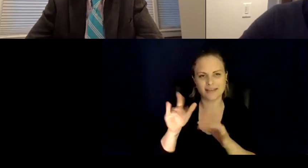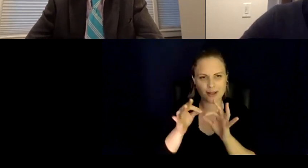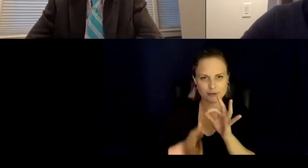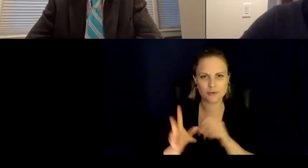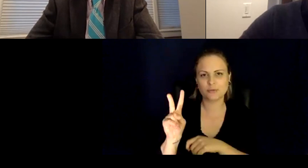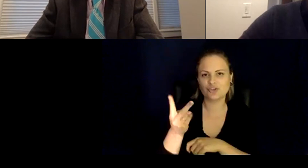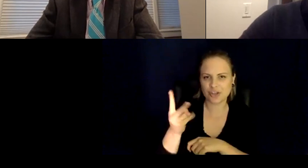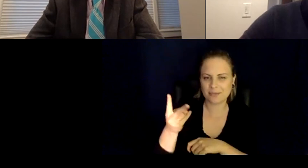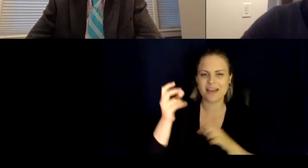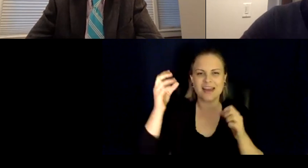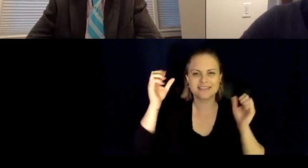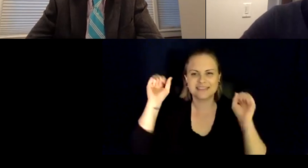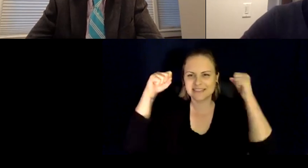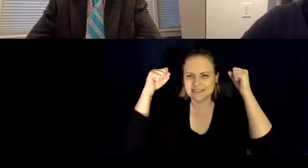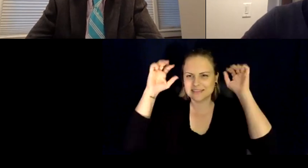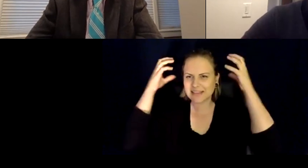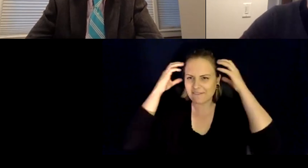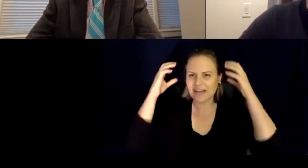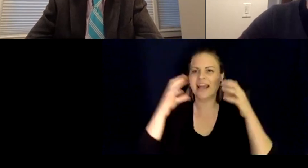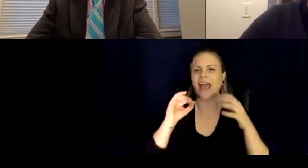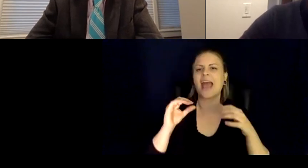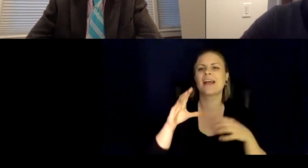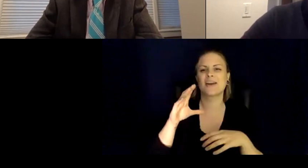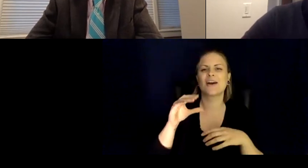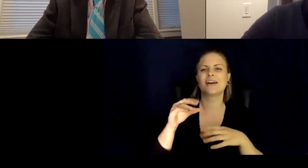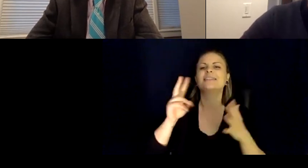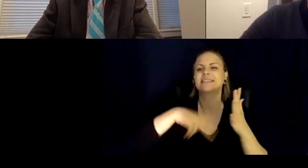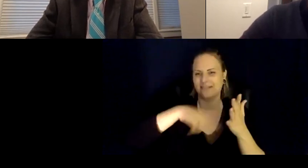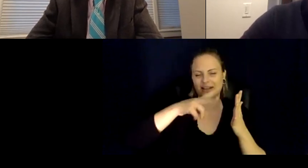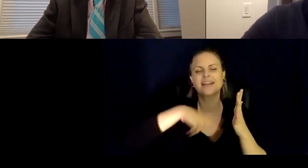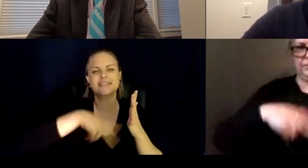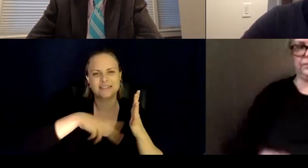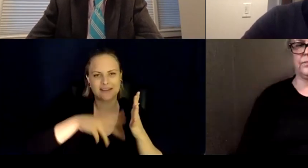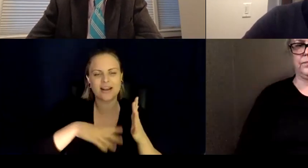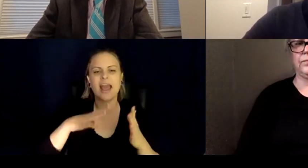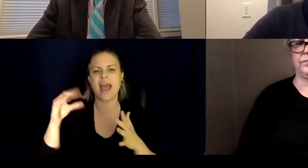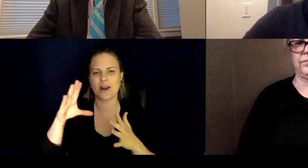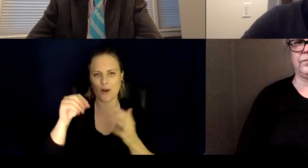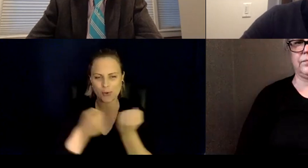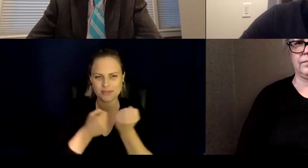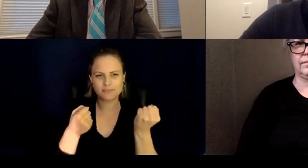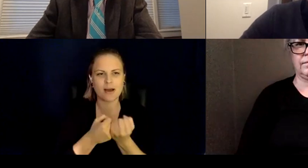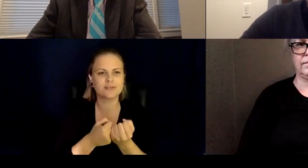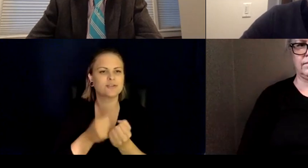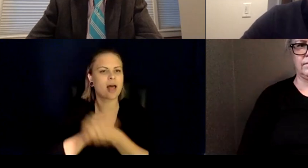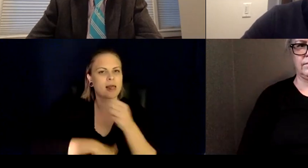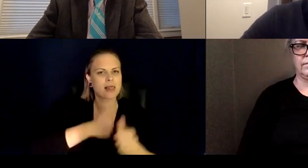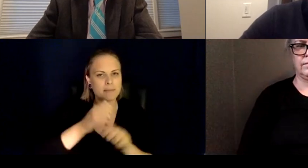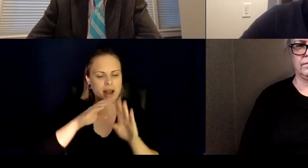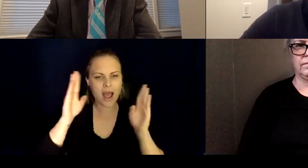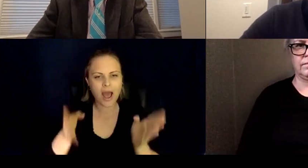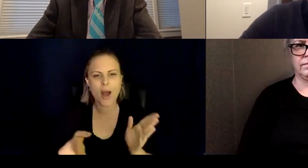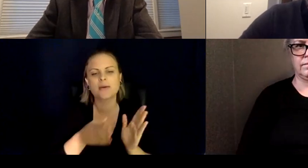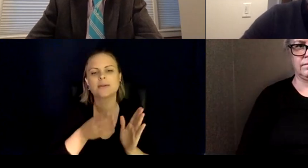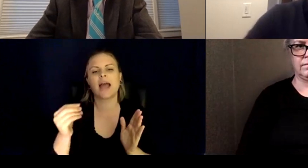Jamie and Stephanie, and our co-sponsors, the Sophie Kerr Committee and the Alumni House. Above all, our thanks